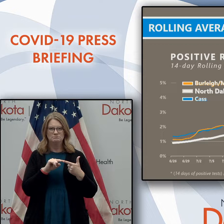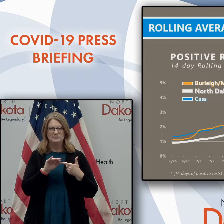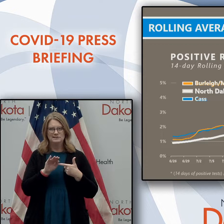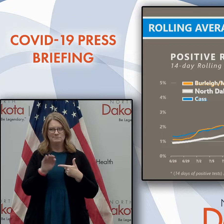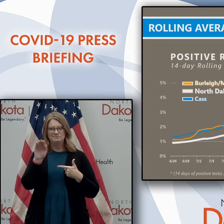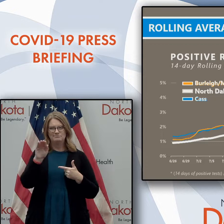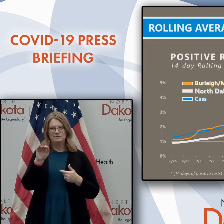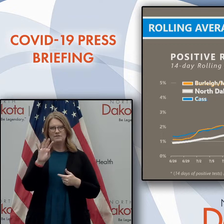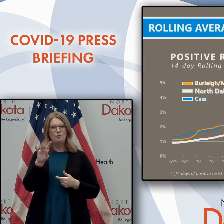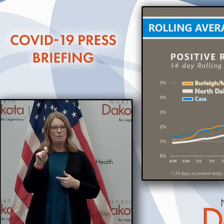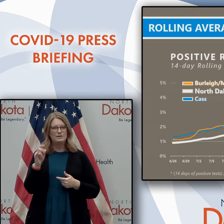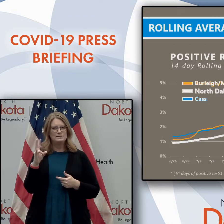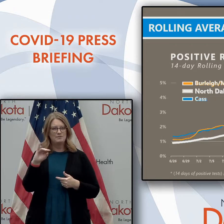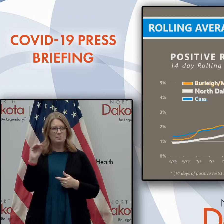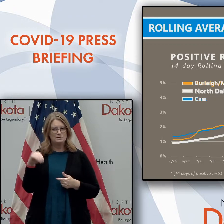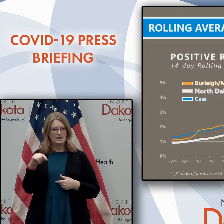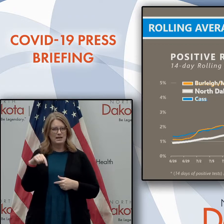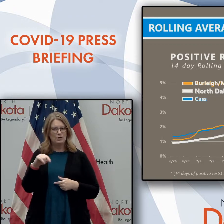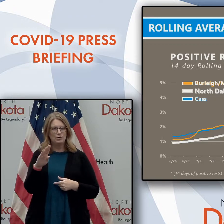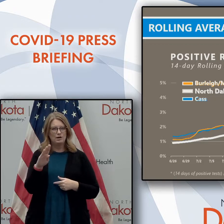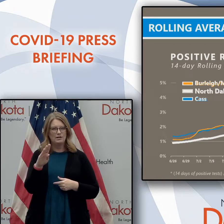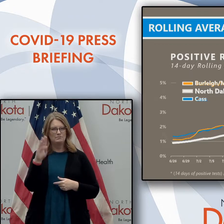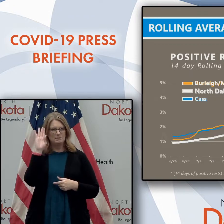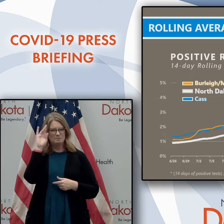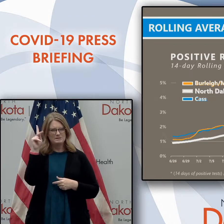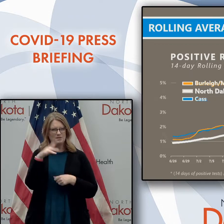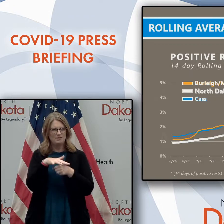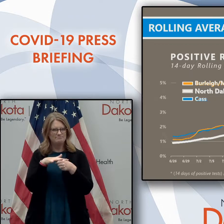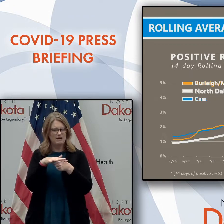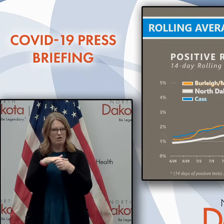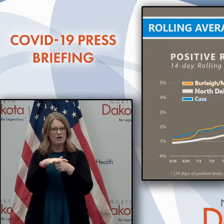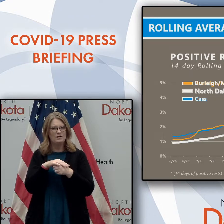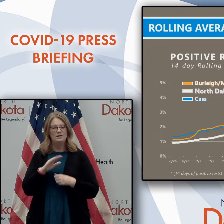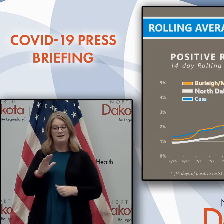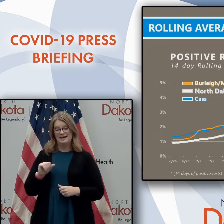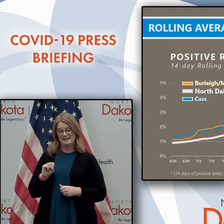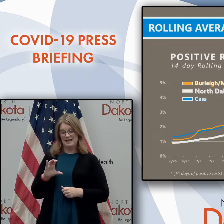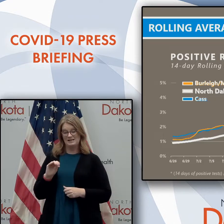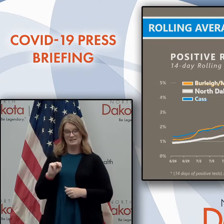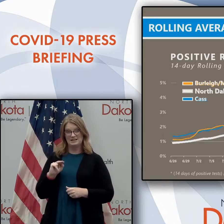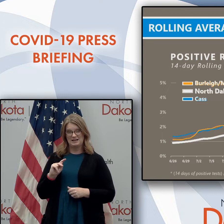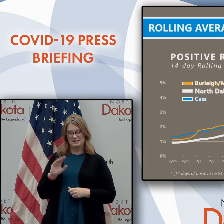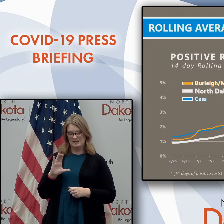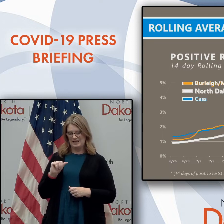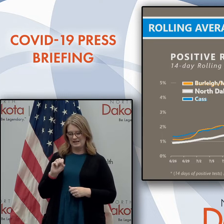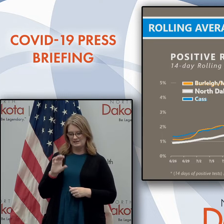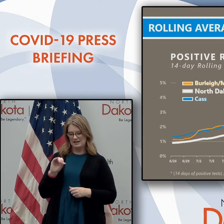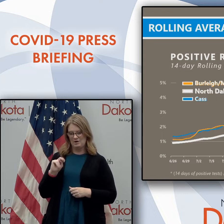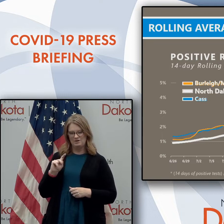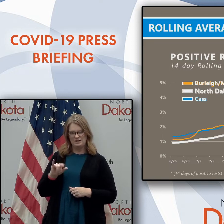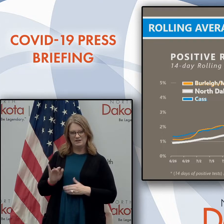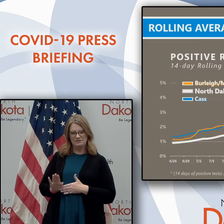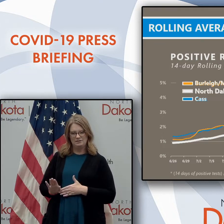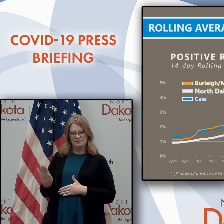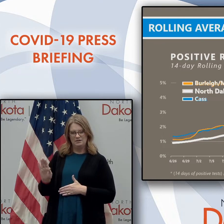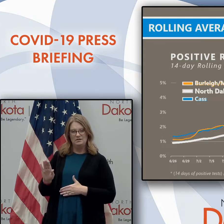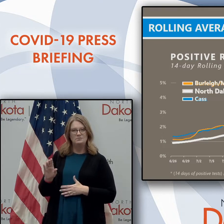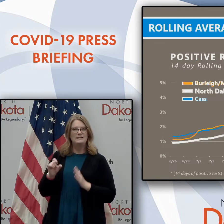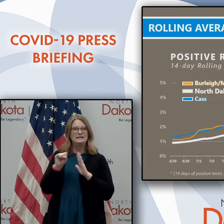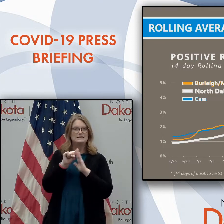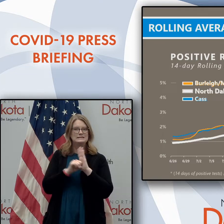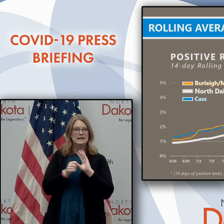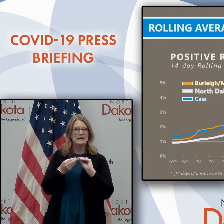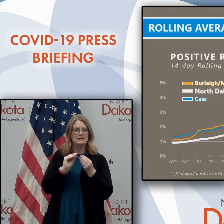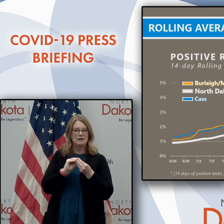slightly to 4.7%, and Cass County, again, with a slight uptick. But when we take a look at the state number as a whole,